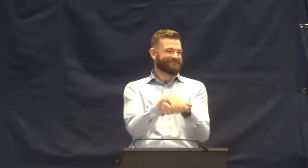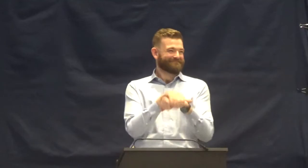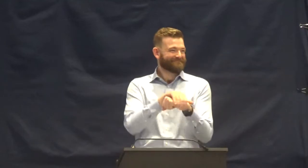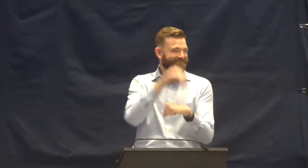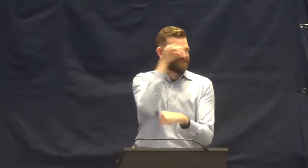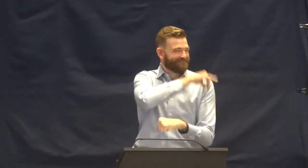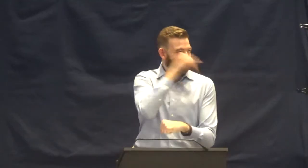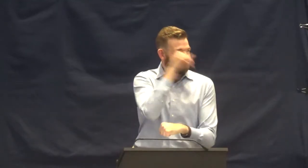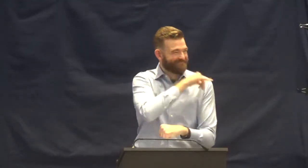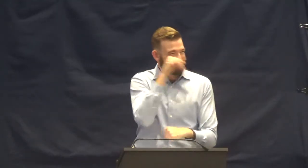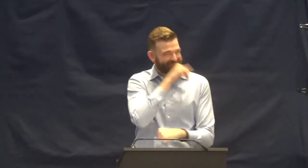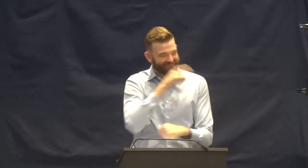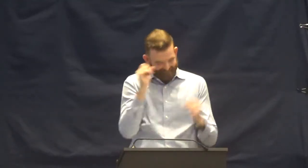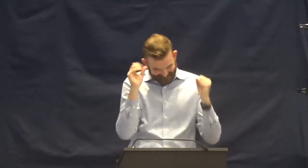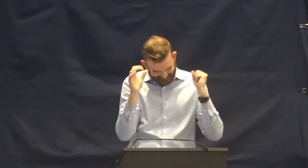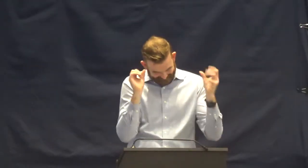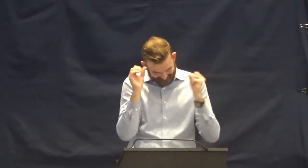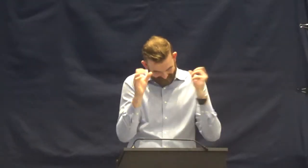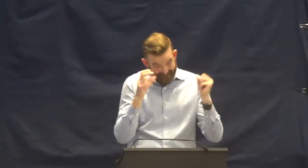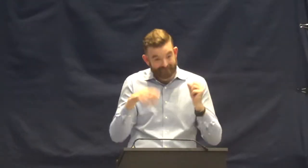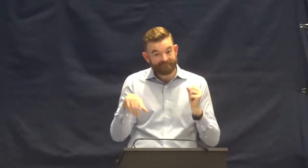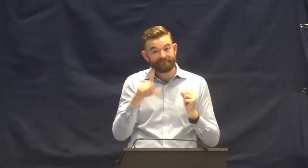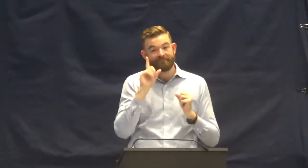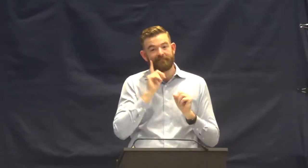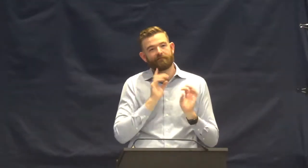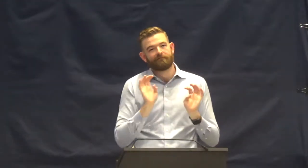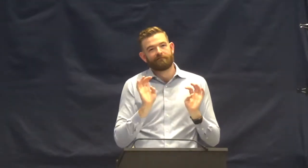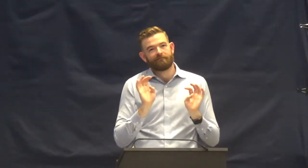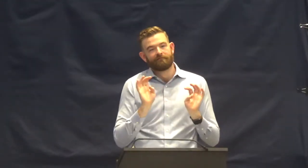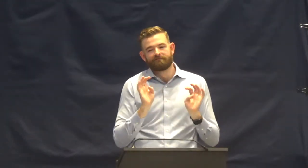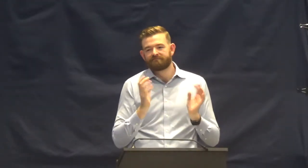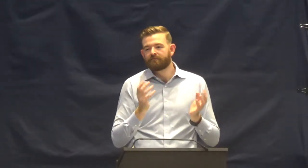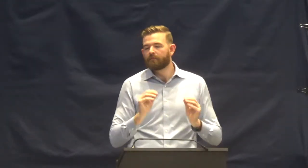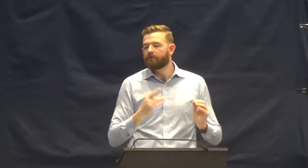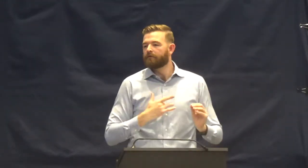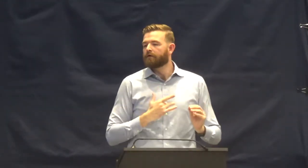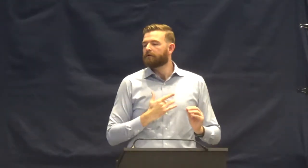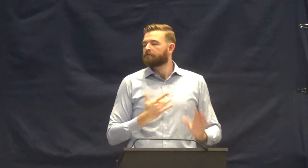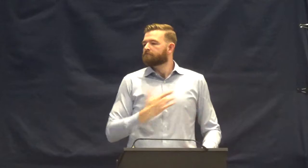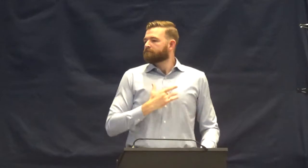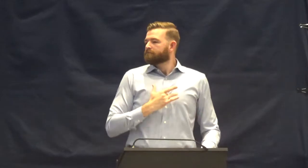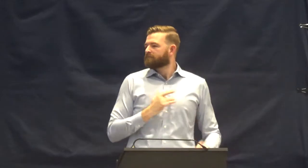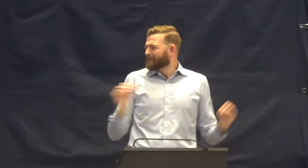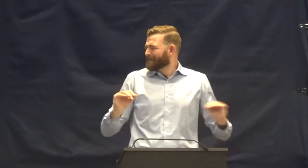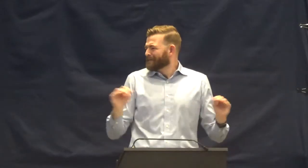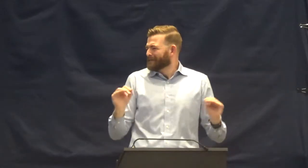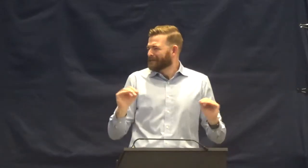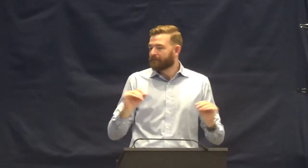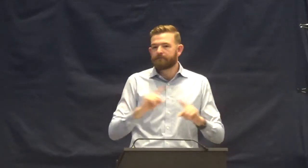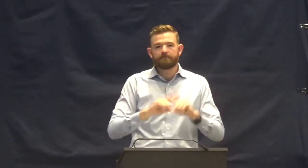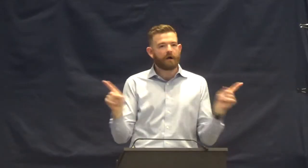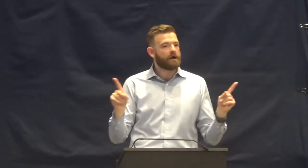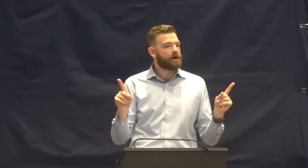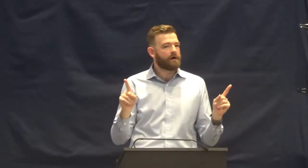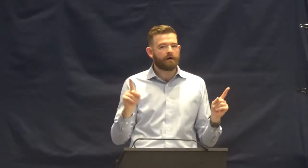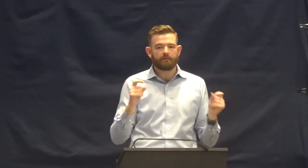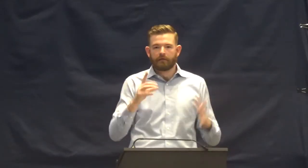liturgy. Oh my gosh, liturgy is like from the Church of England English. And people will look at it and they won't feel